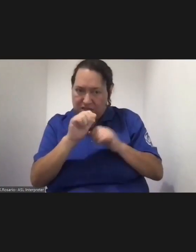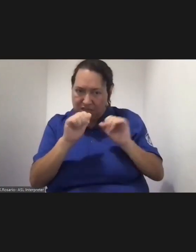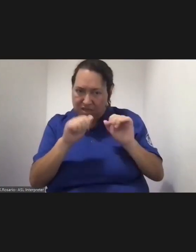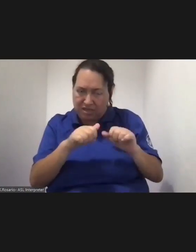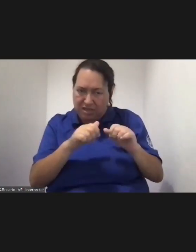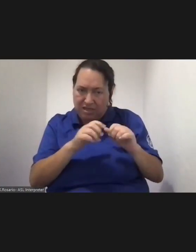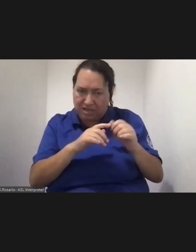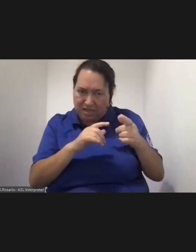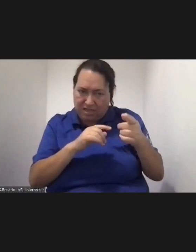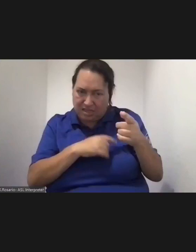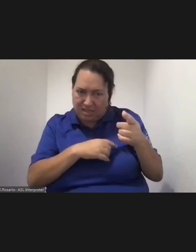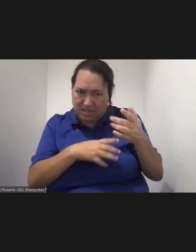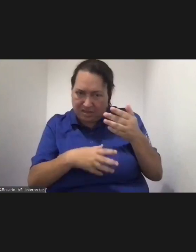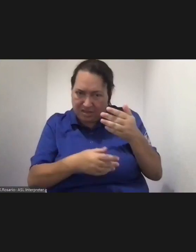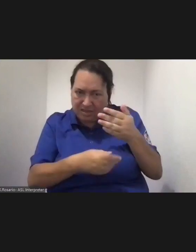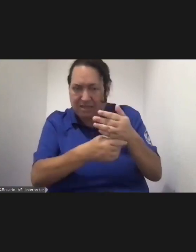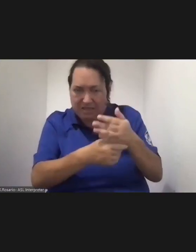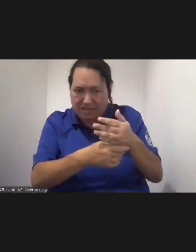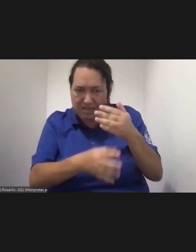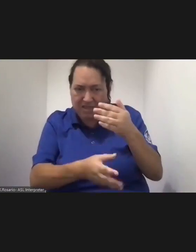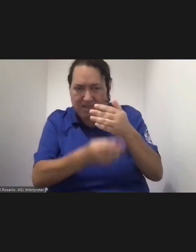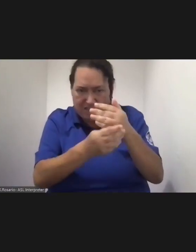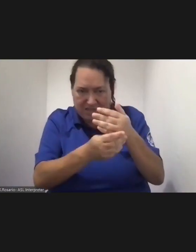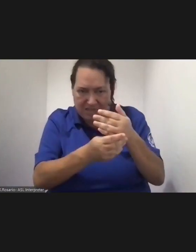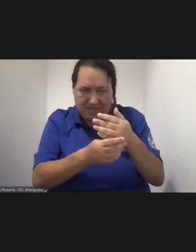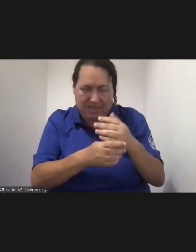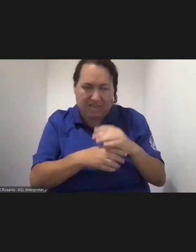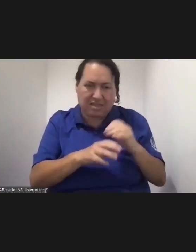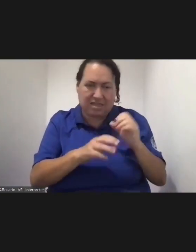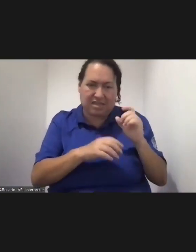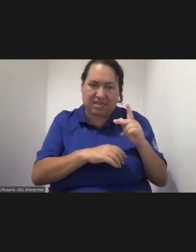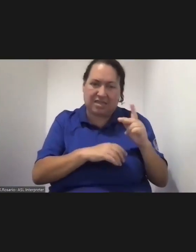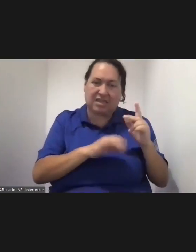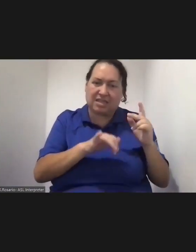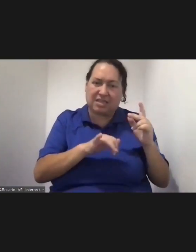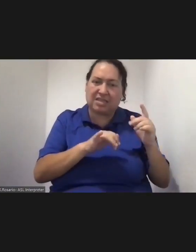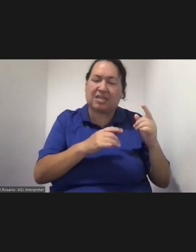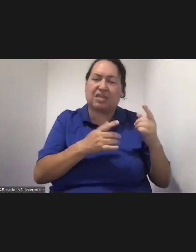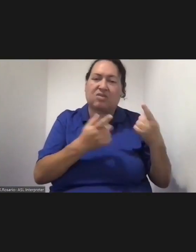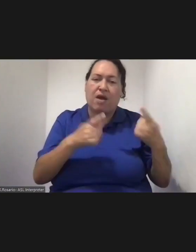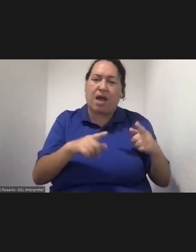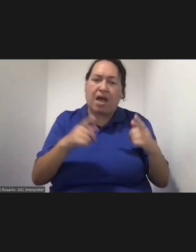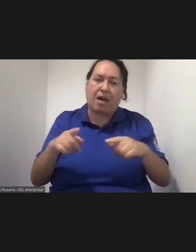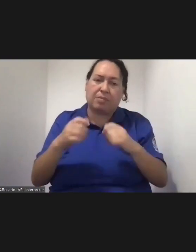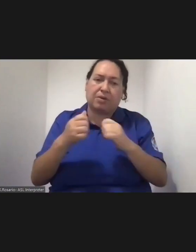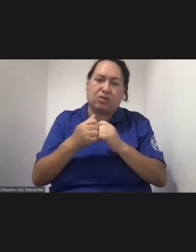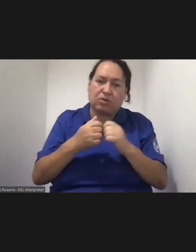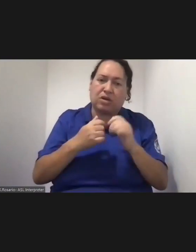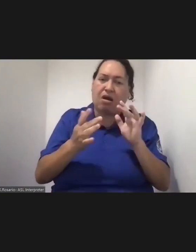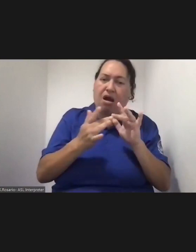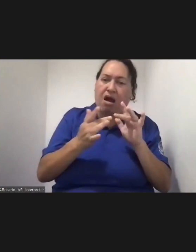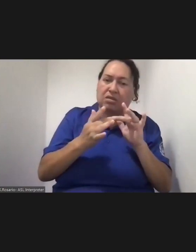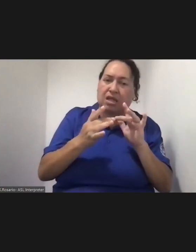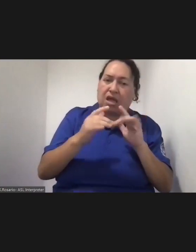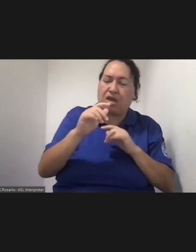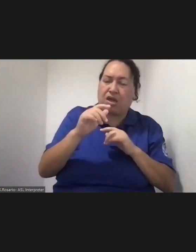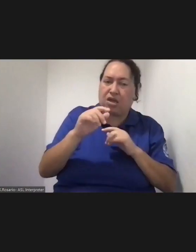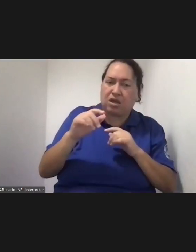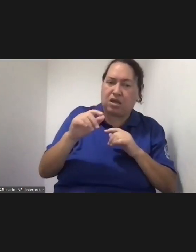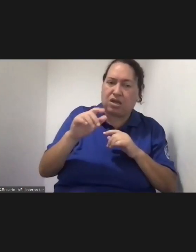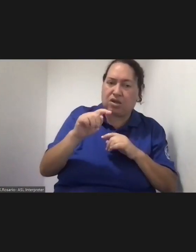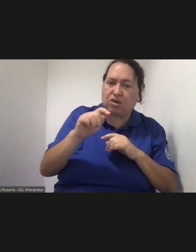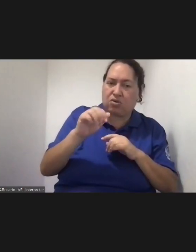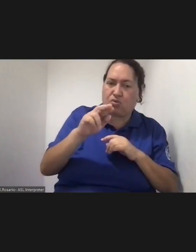inject in here? This is the consequences of contact tracing. Initially, I said